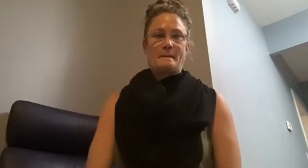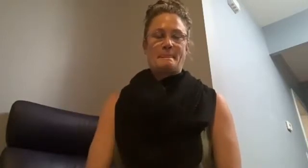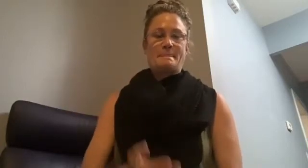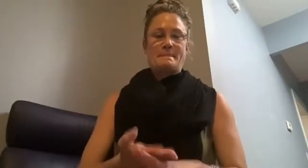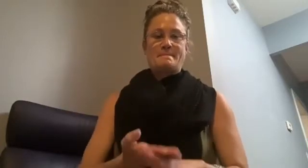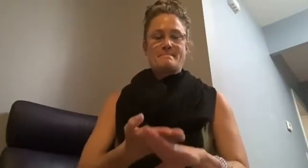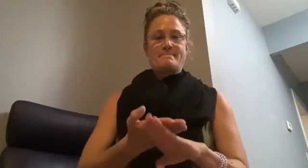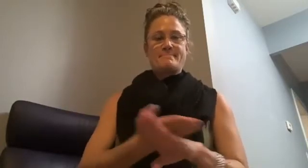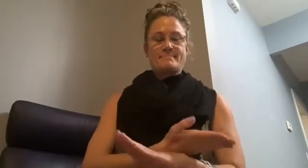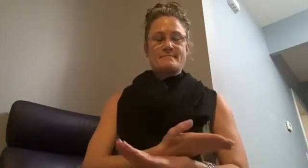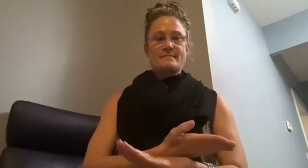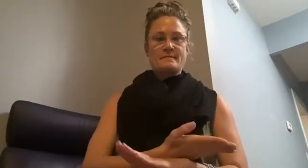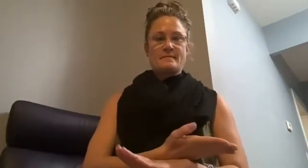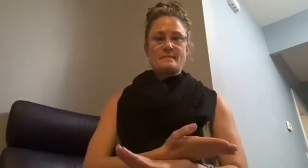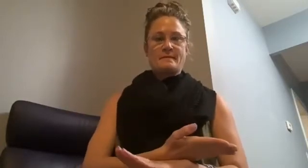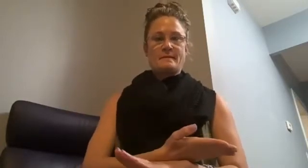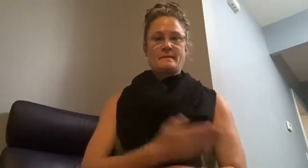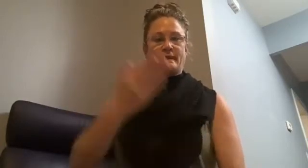we introduce the speaker, I just want